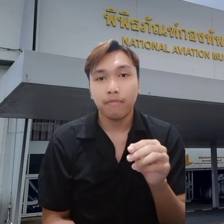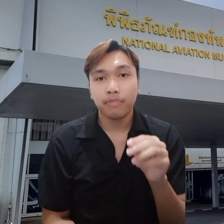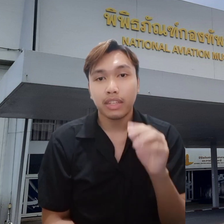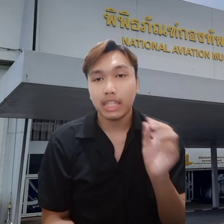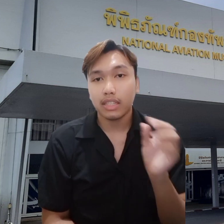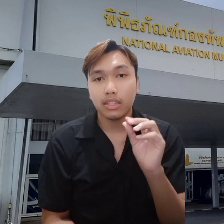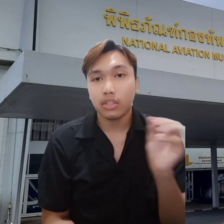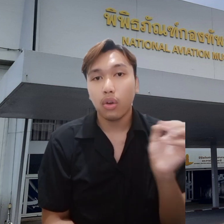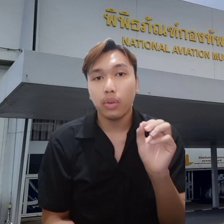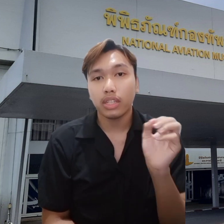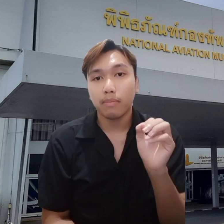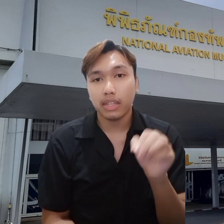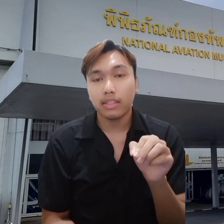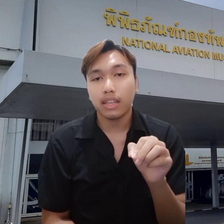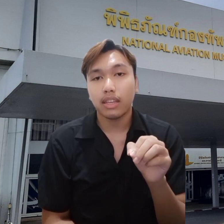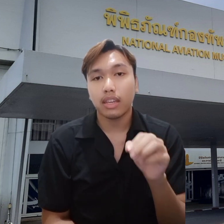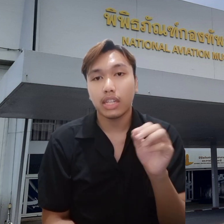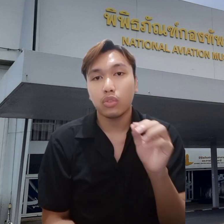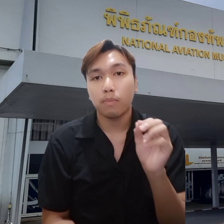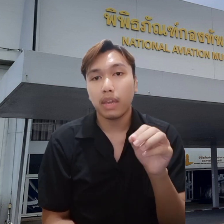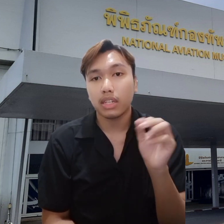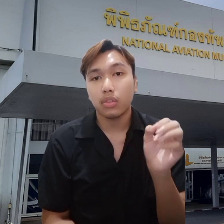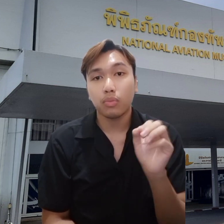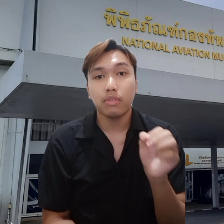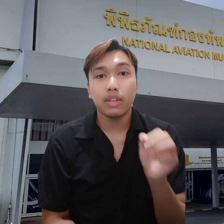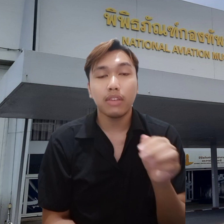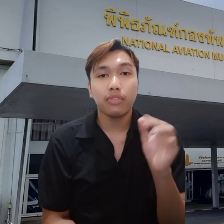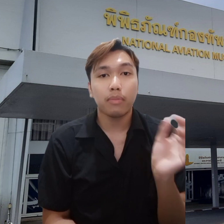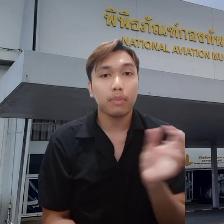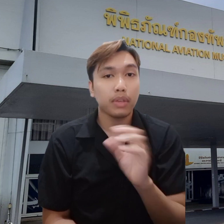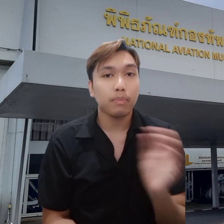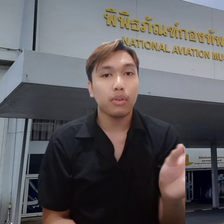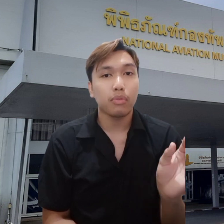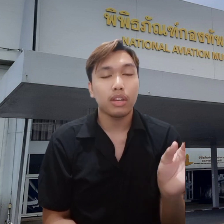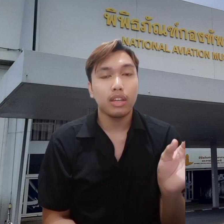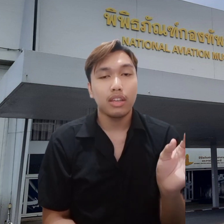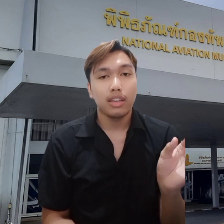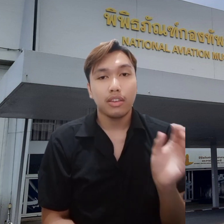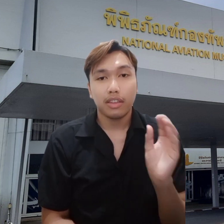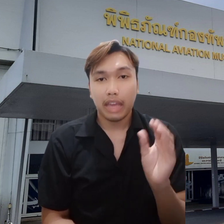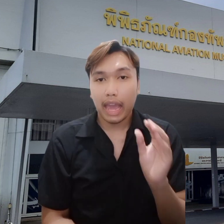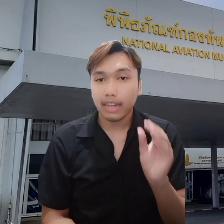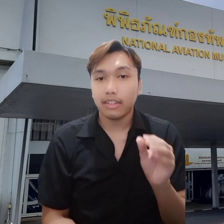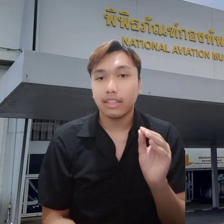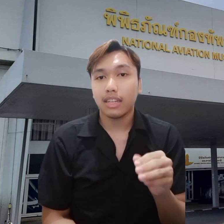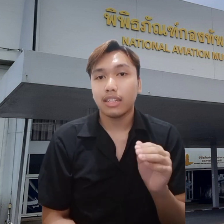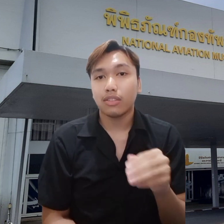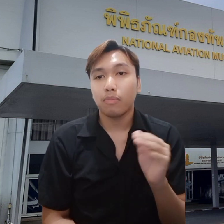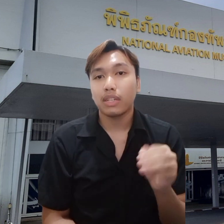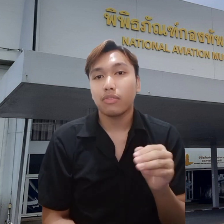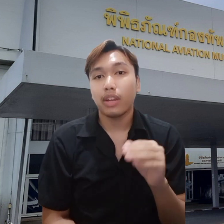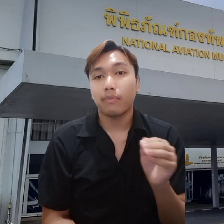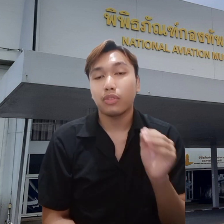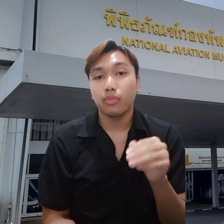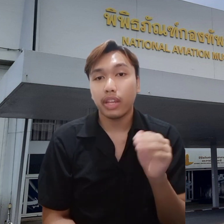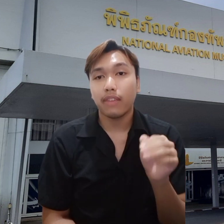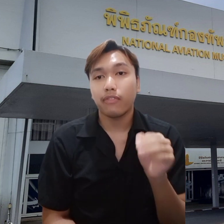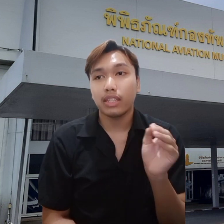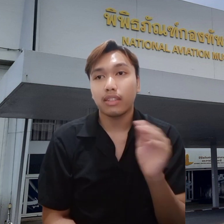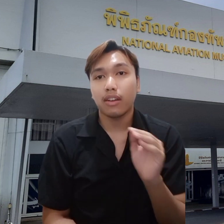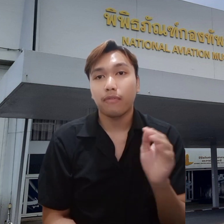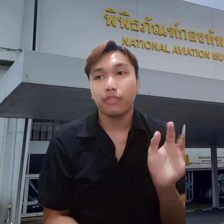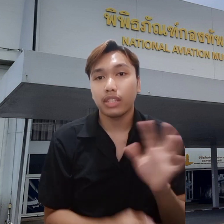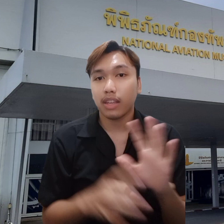thing is so amazing to make the building from the people. And the thing that so much when to